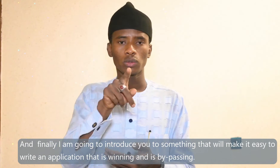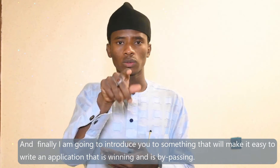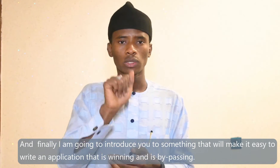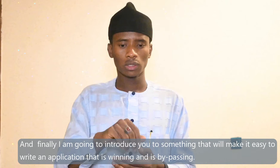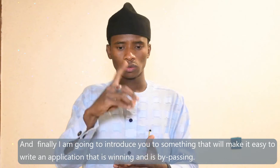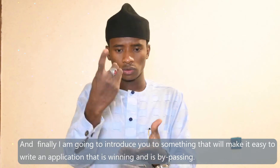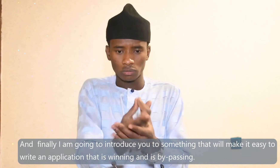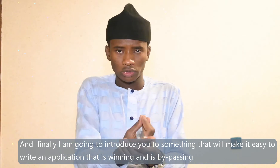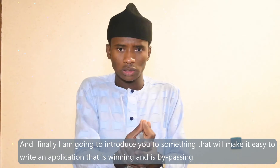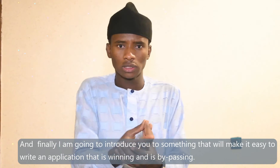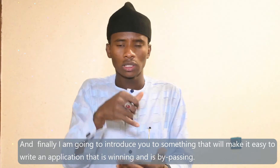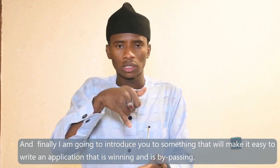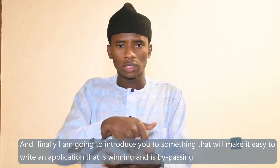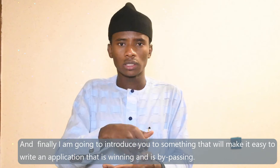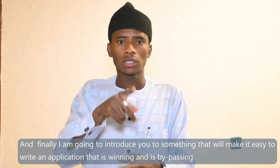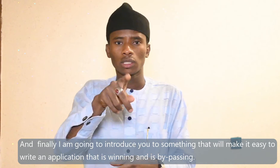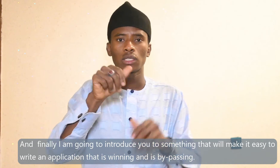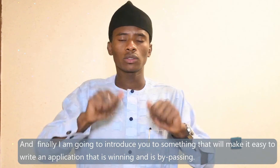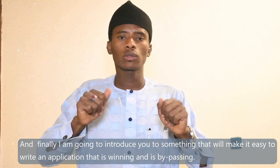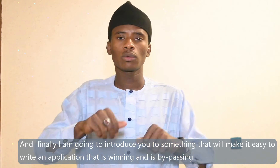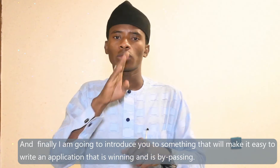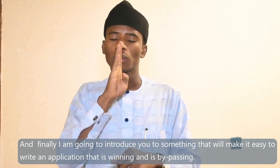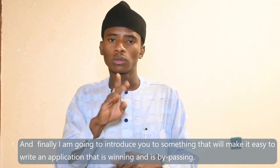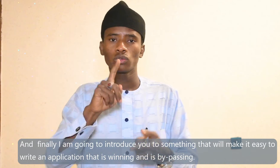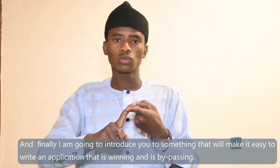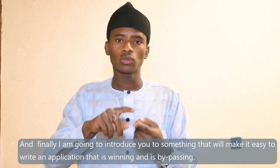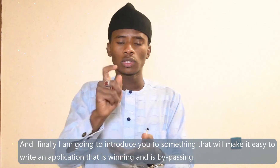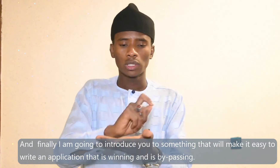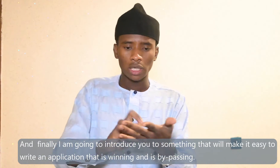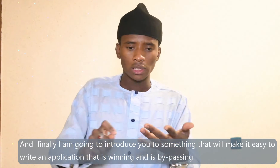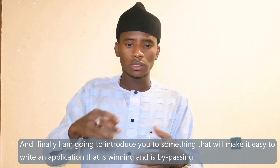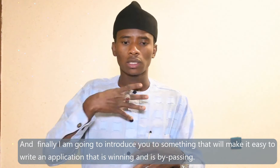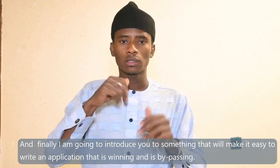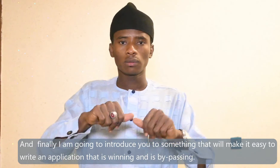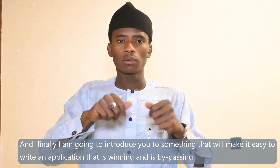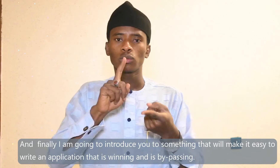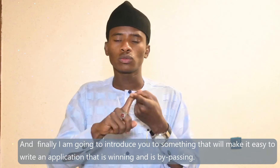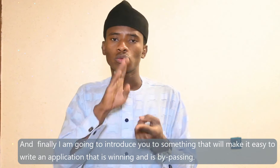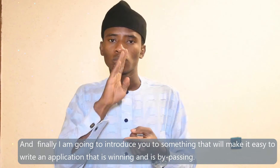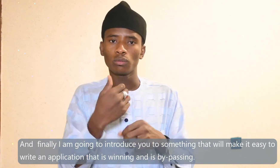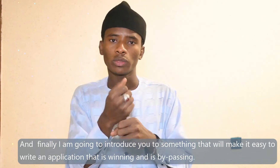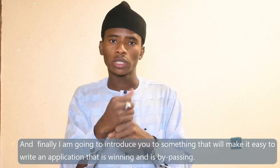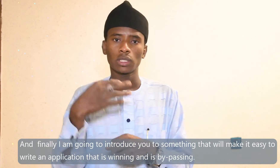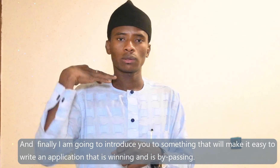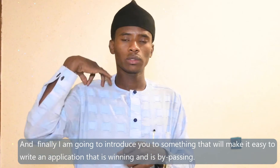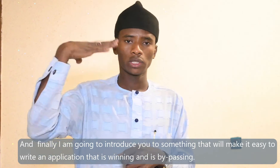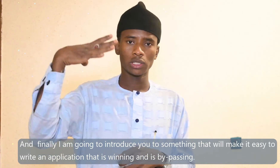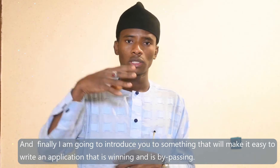you to be able to write, to be able to make an application that was winning and is by